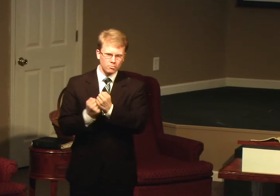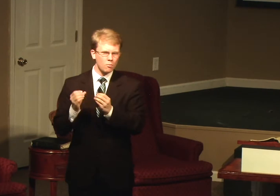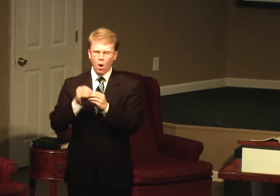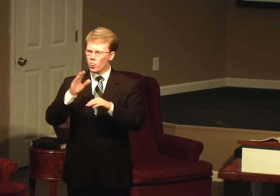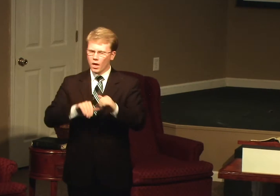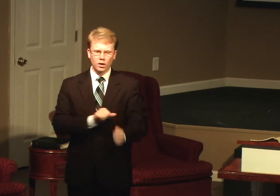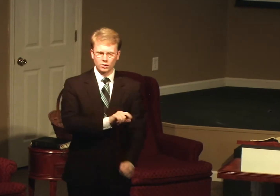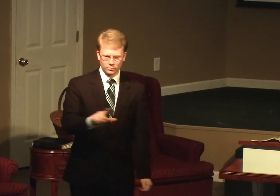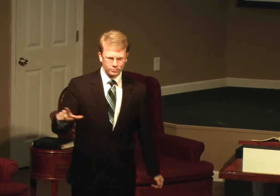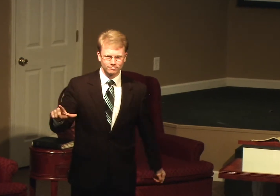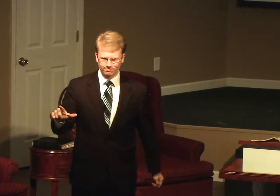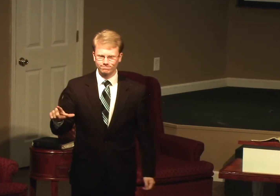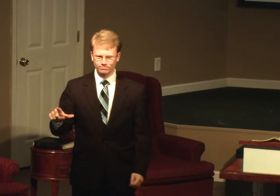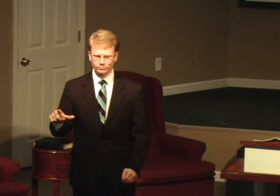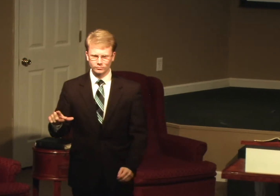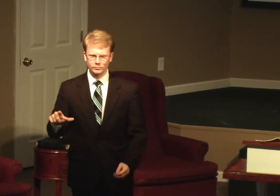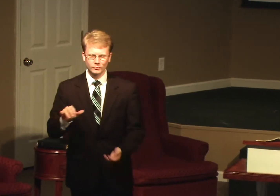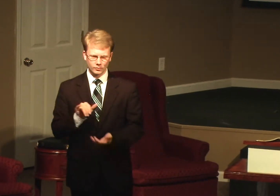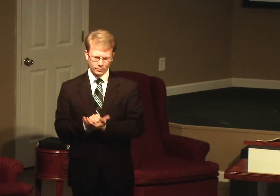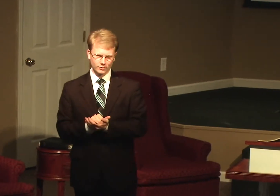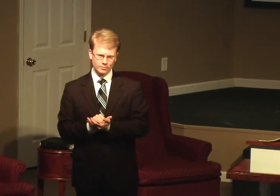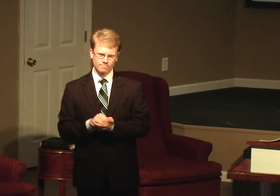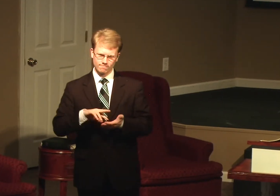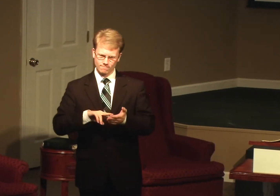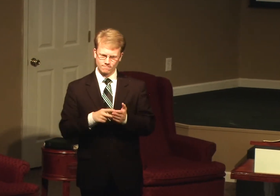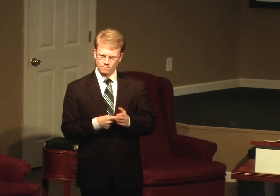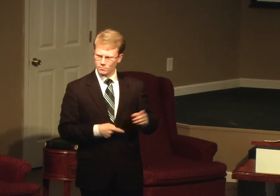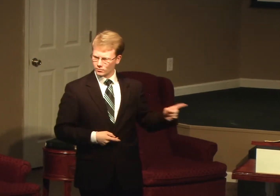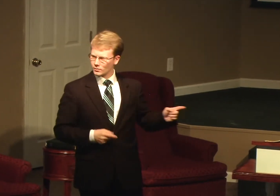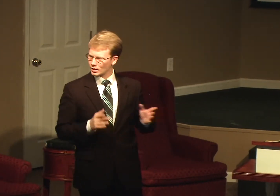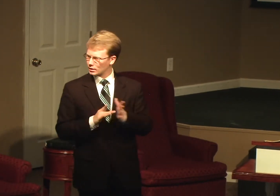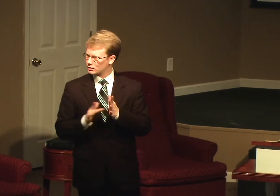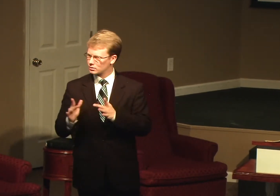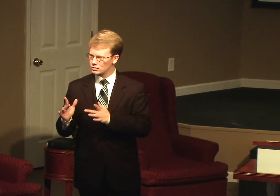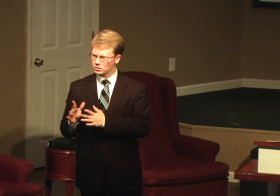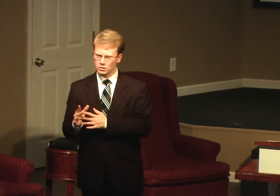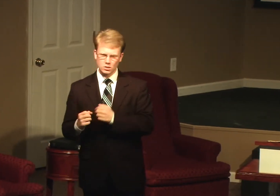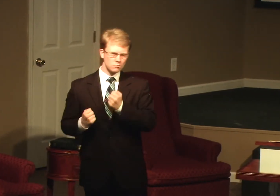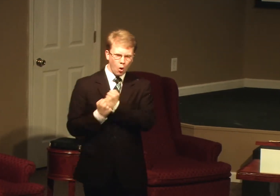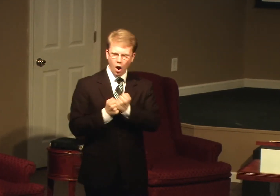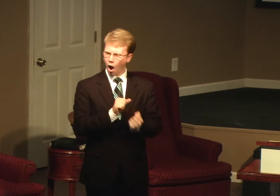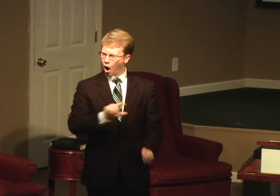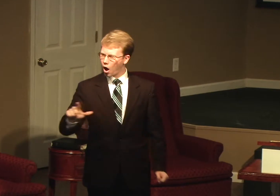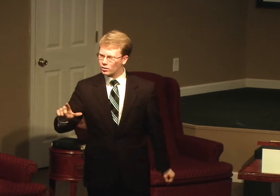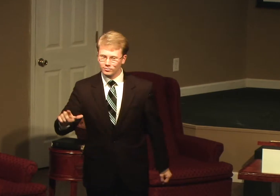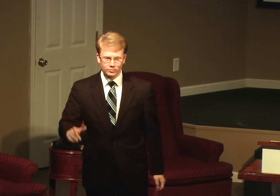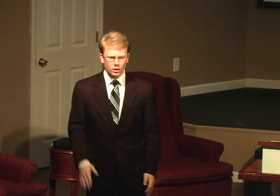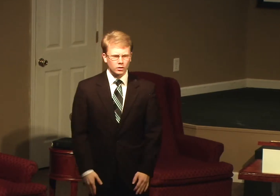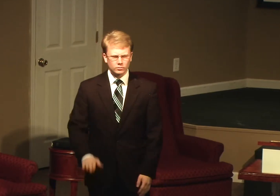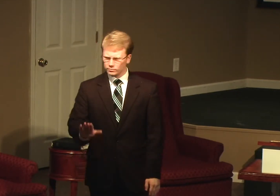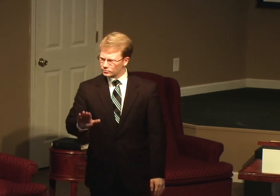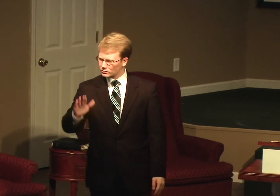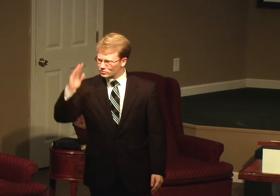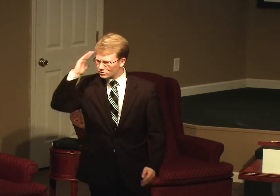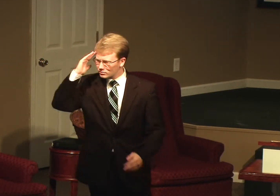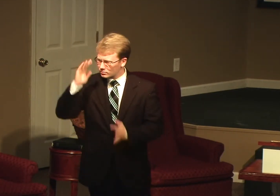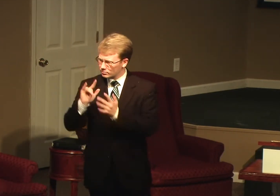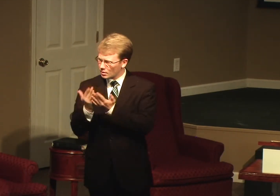And there is usually one rock that supports the entire foundation. And that's Jesus Christ. He's the support